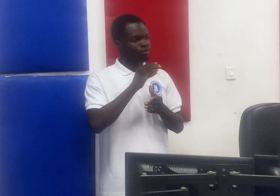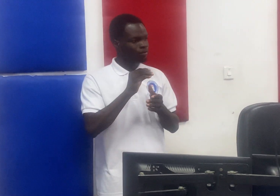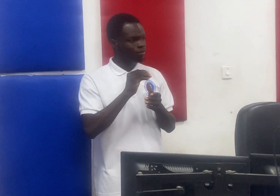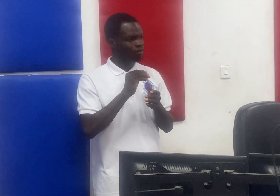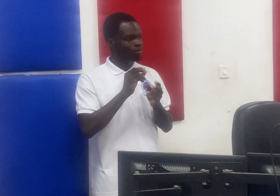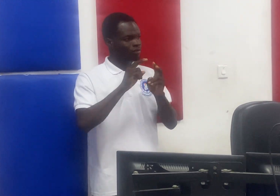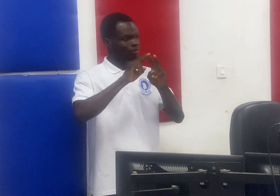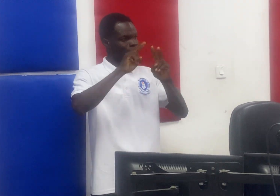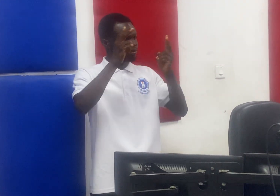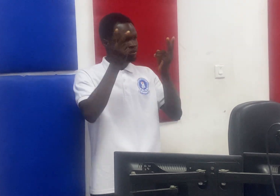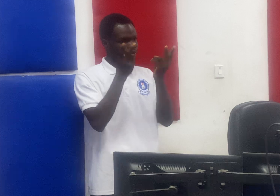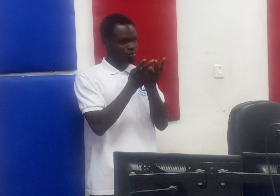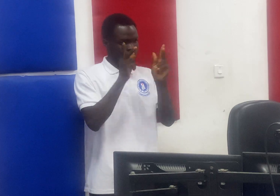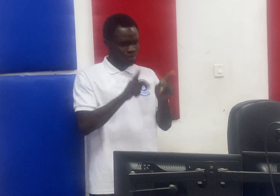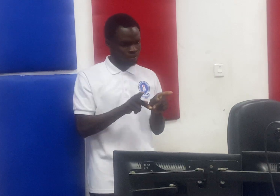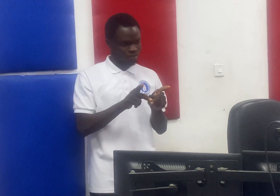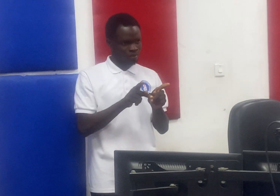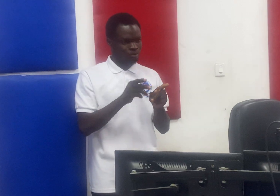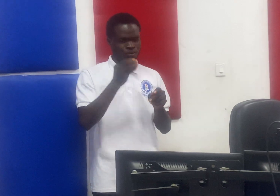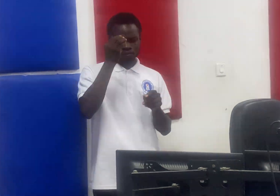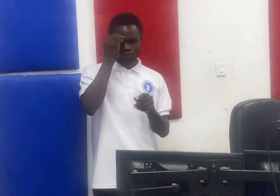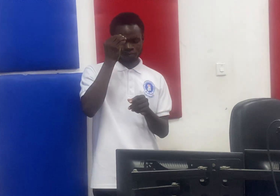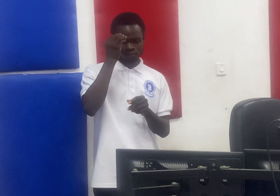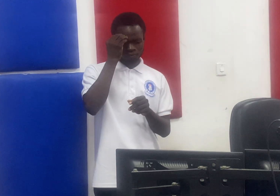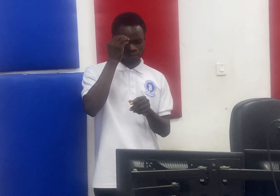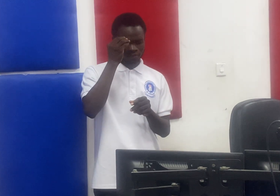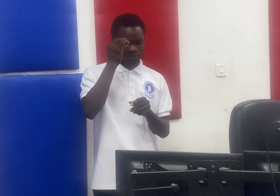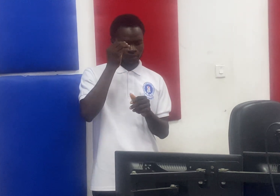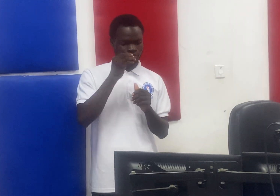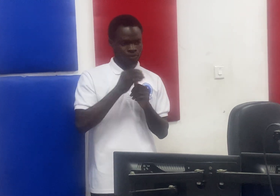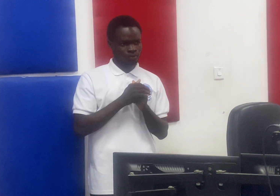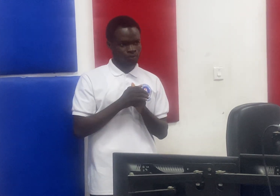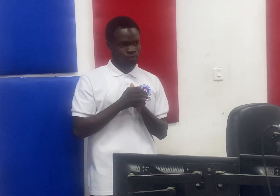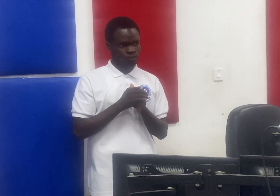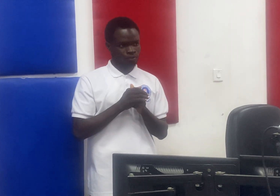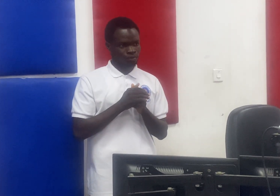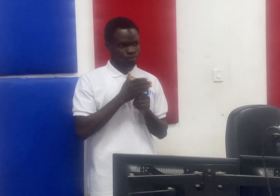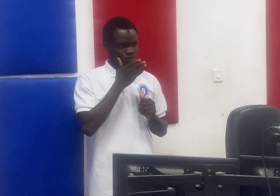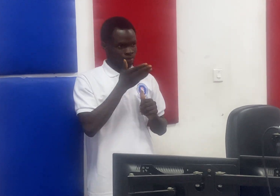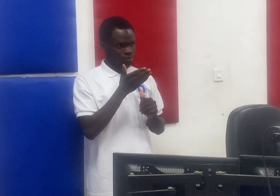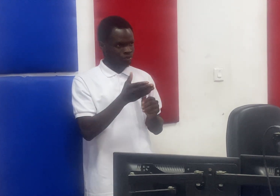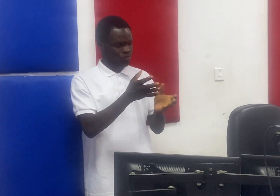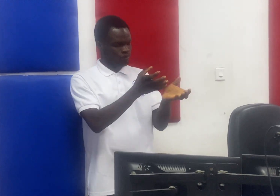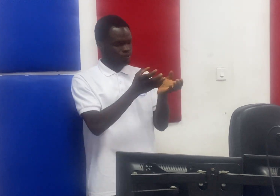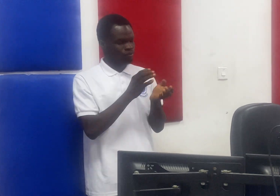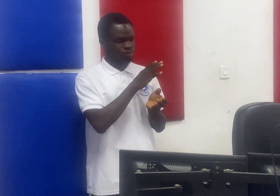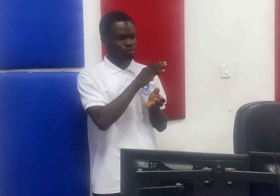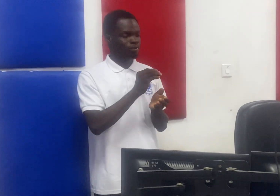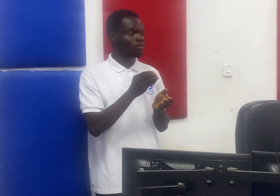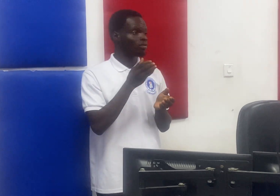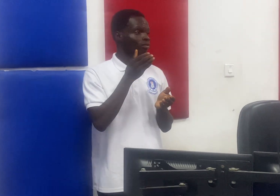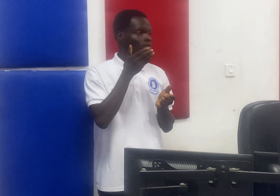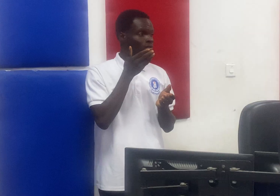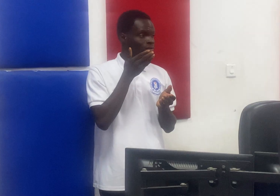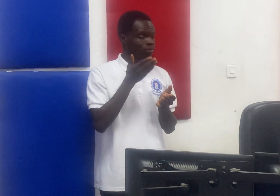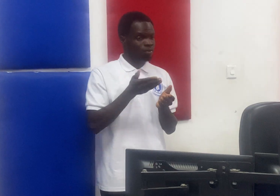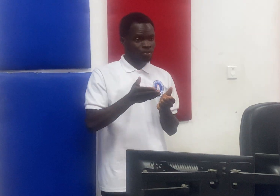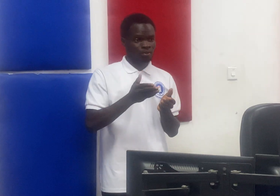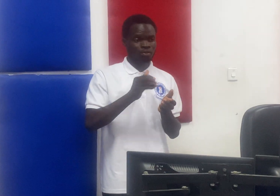person. You are you know the things that you want and the things that you do not want. He knows your